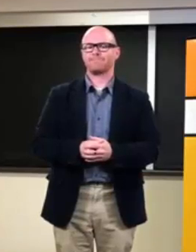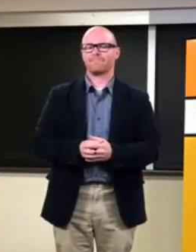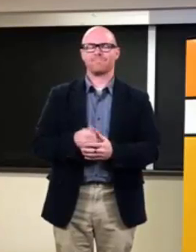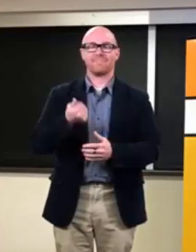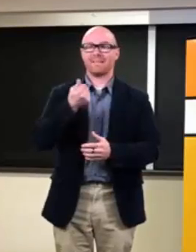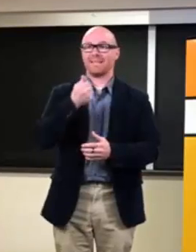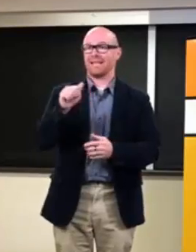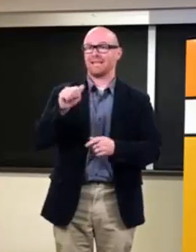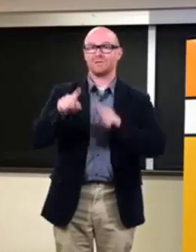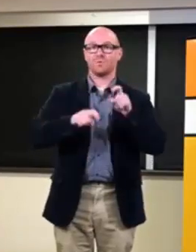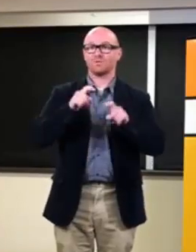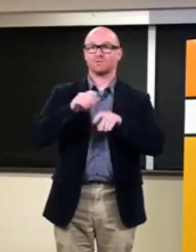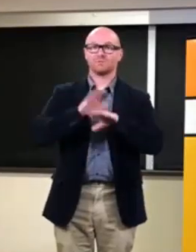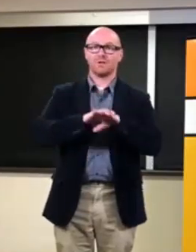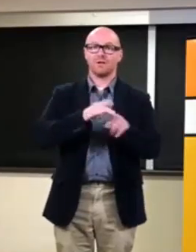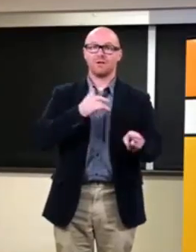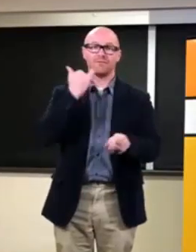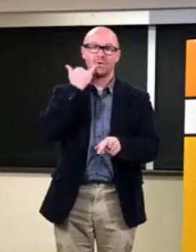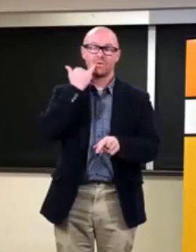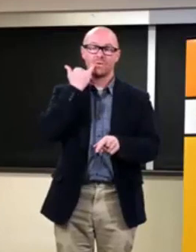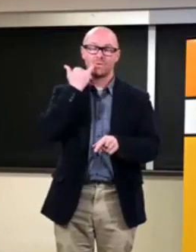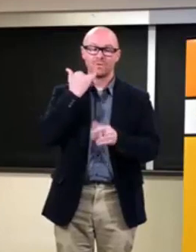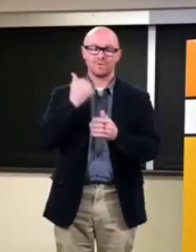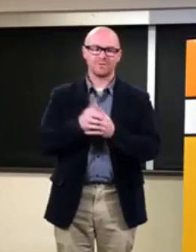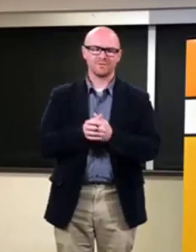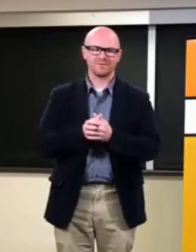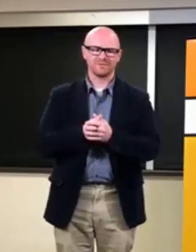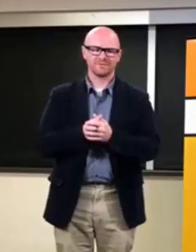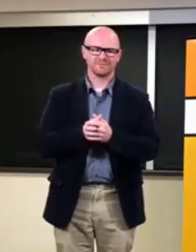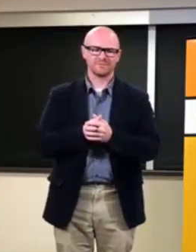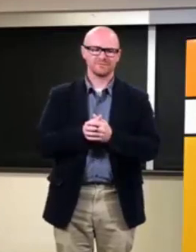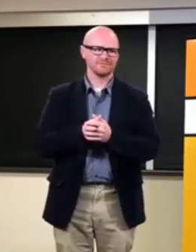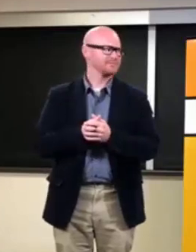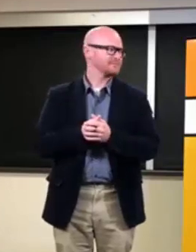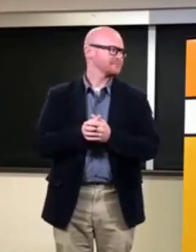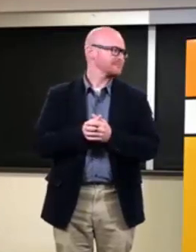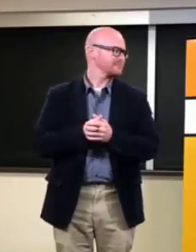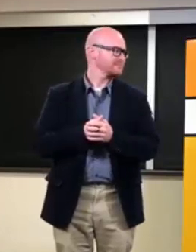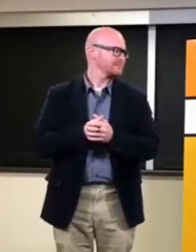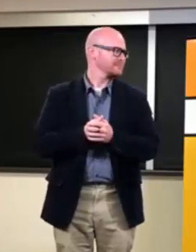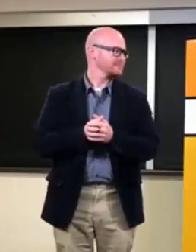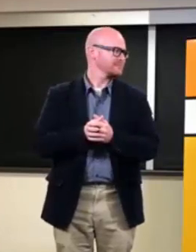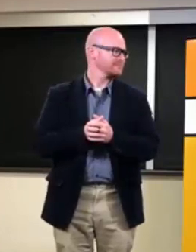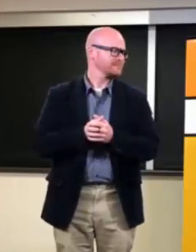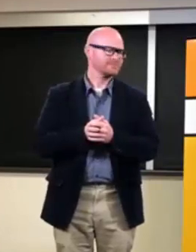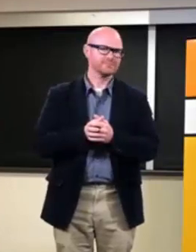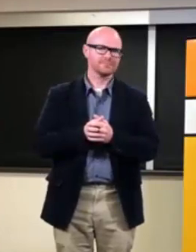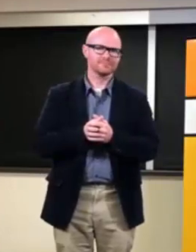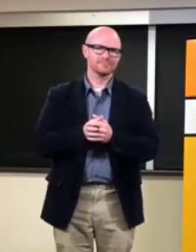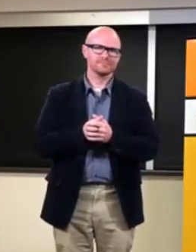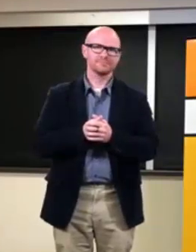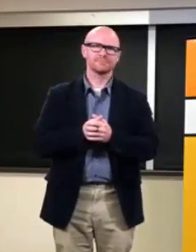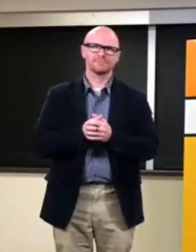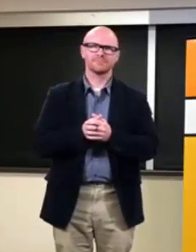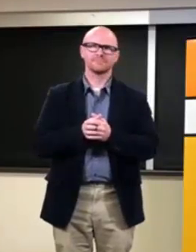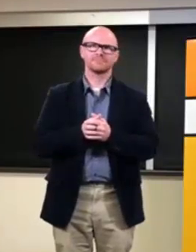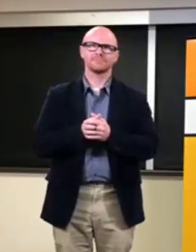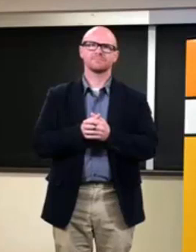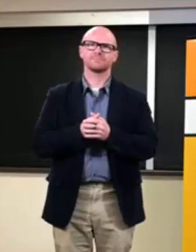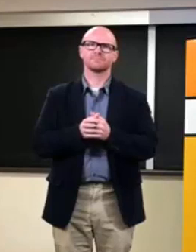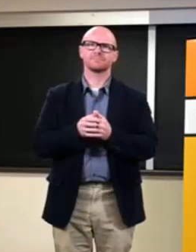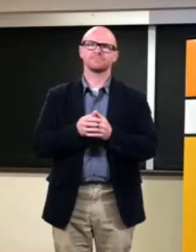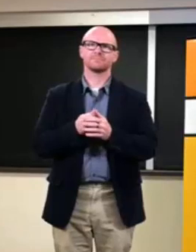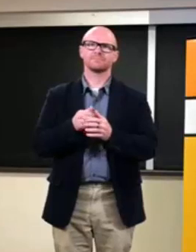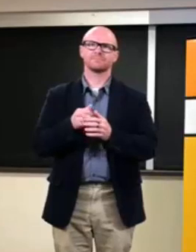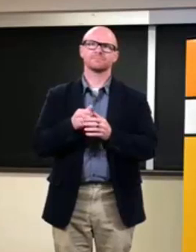Any questions from the phone? I think I have a question. Can you hear me? Oh, I can hear you now. Go ahead. Okay, good. This